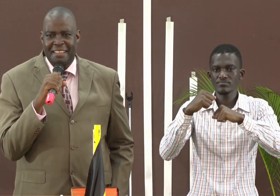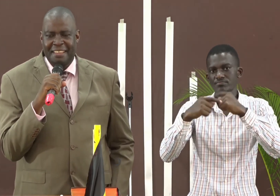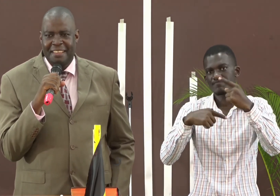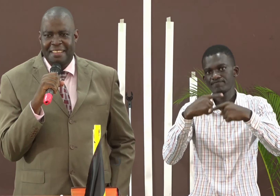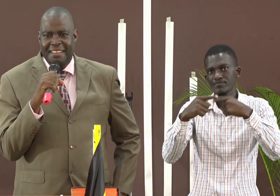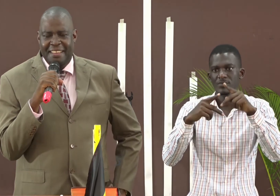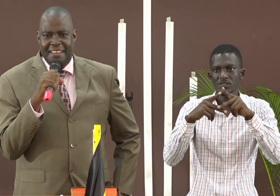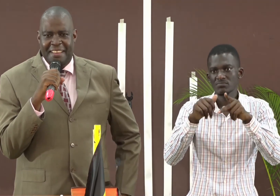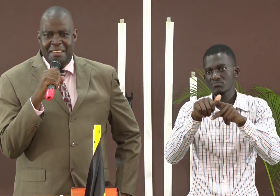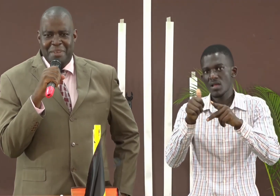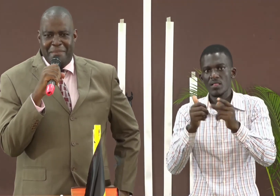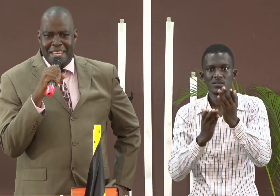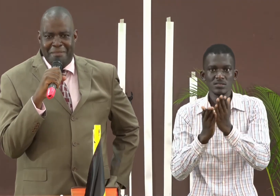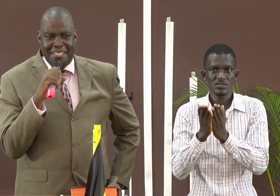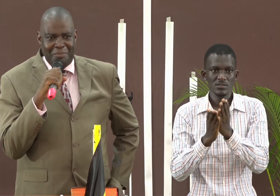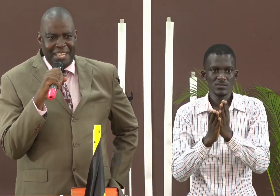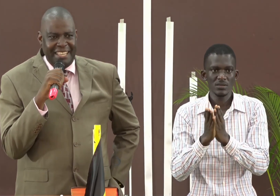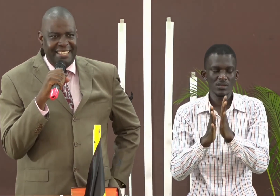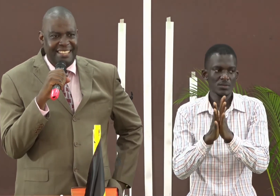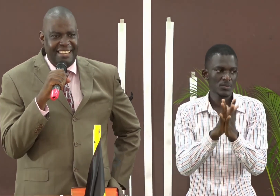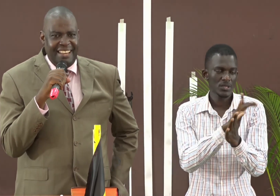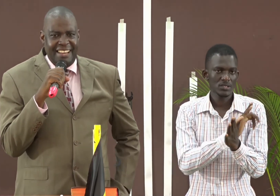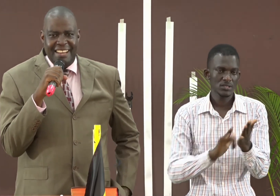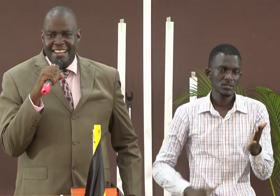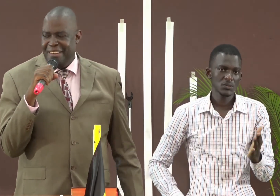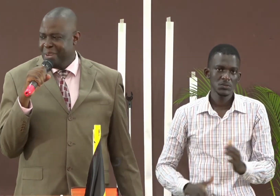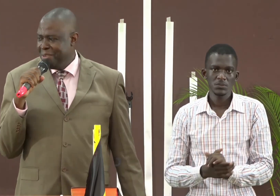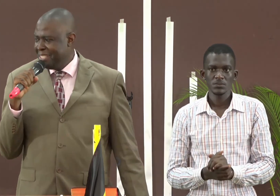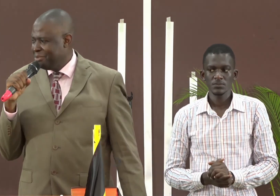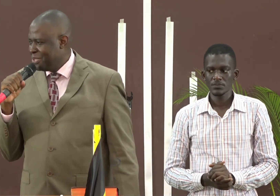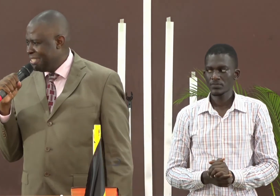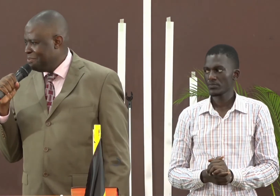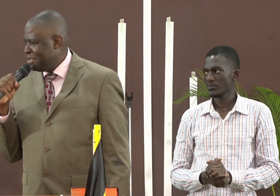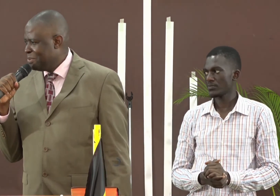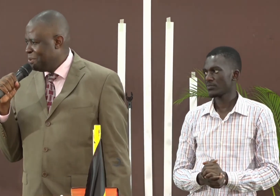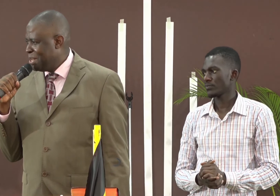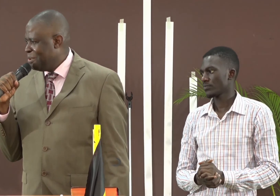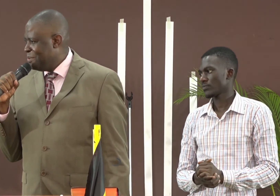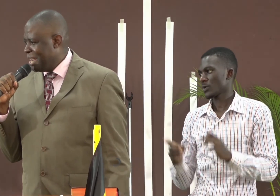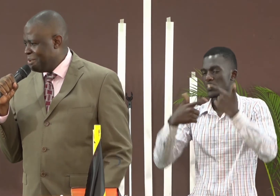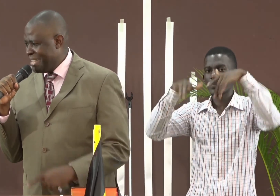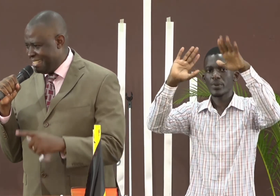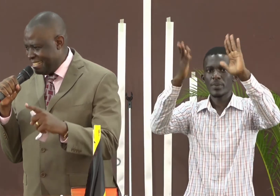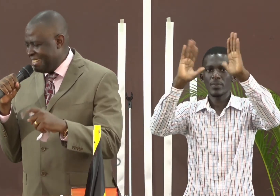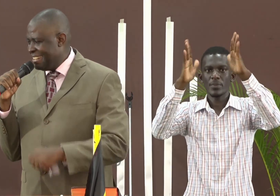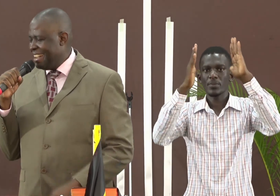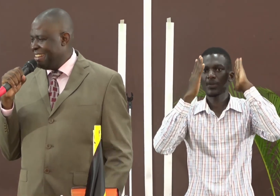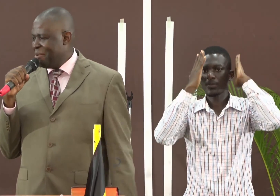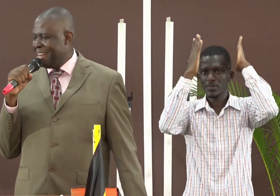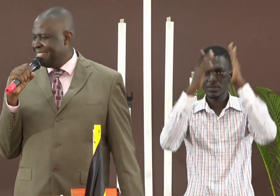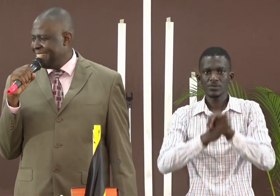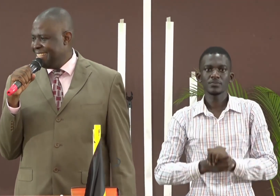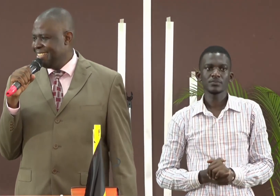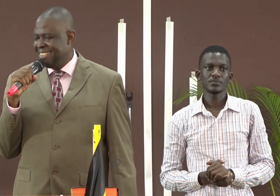can start on the next service. Kama yevas we. Amen. Amulabirizi tumusiime tumukubire ko mungalo yadde